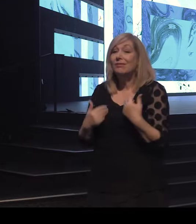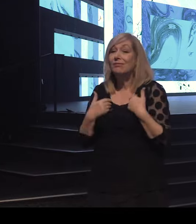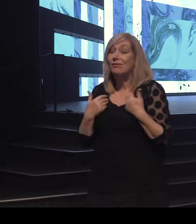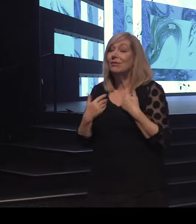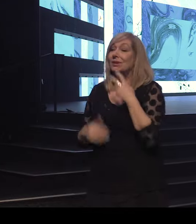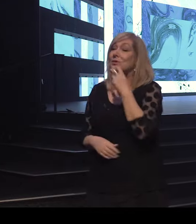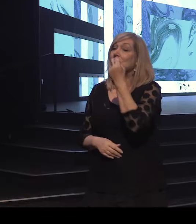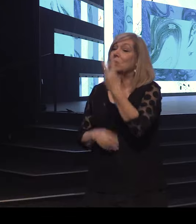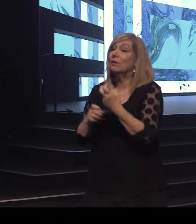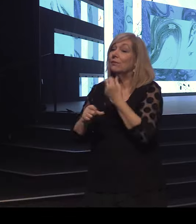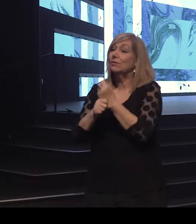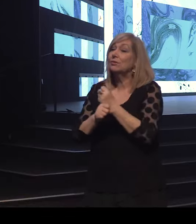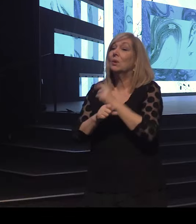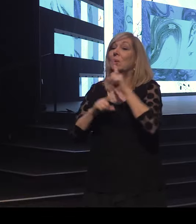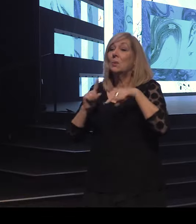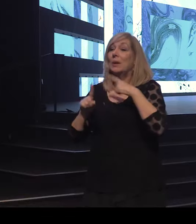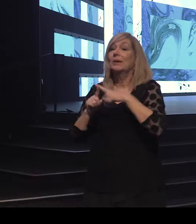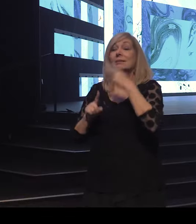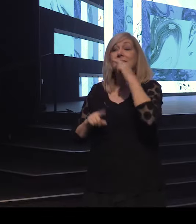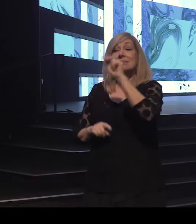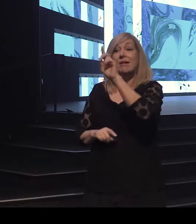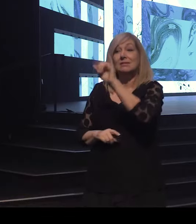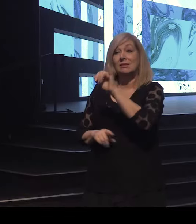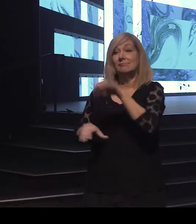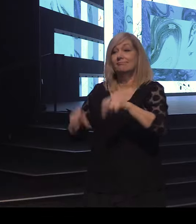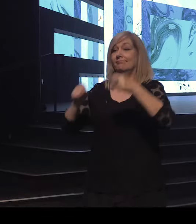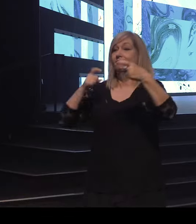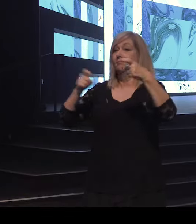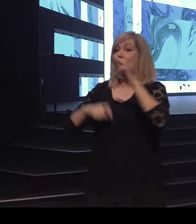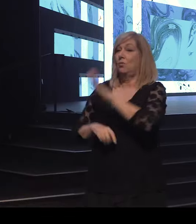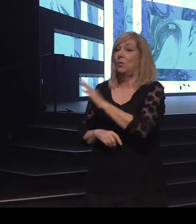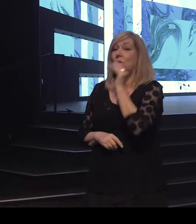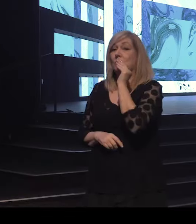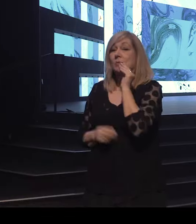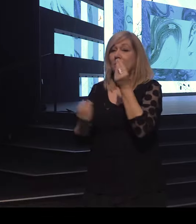old when the Nazis took over in her homeland.